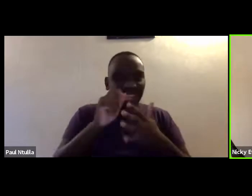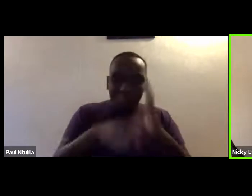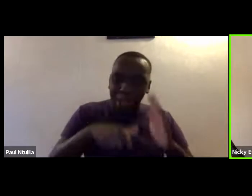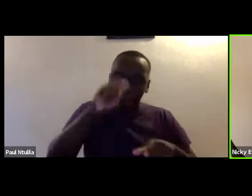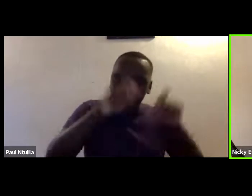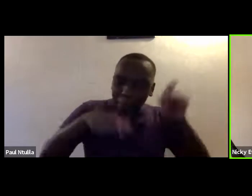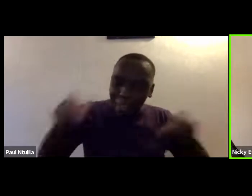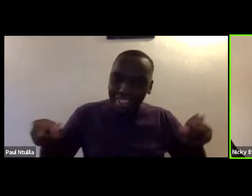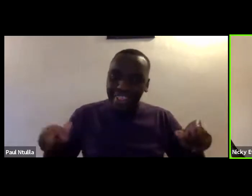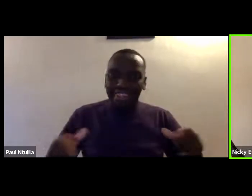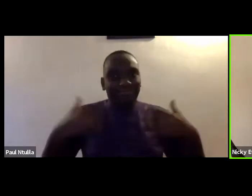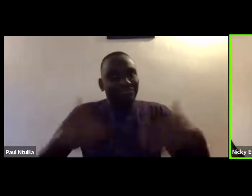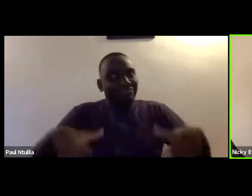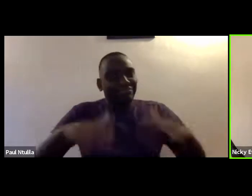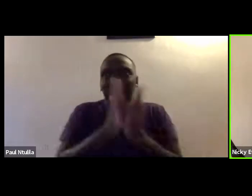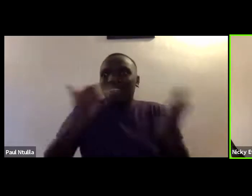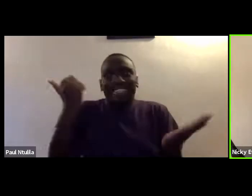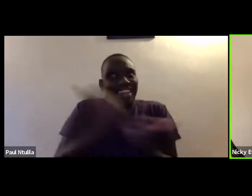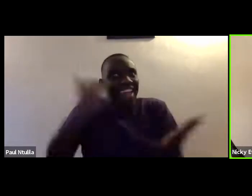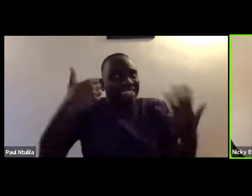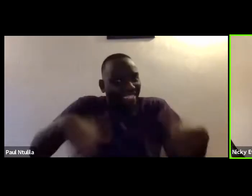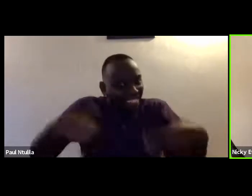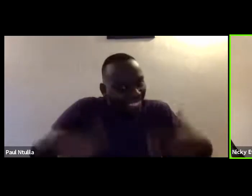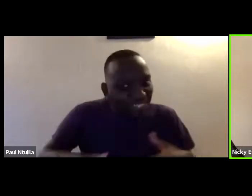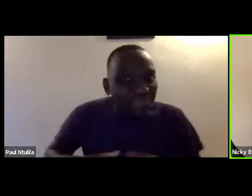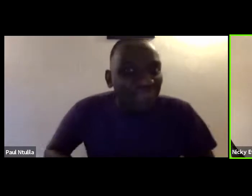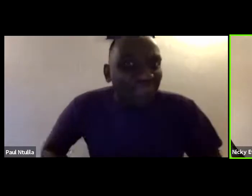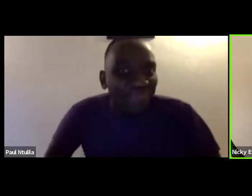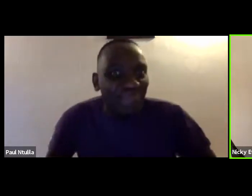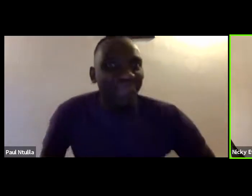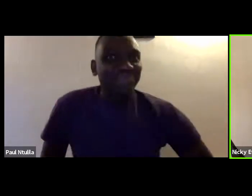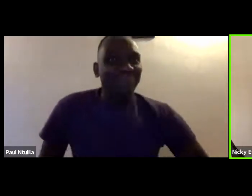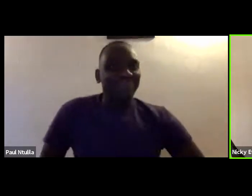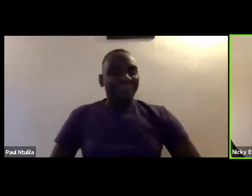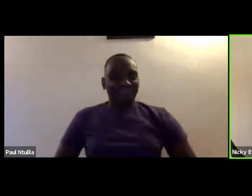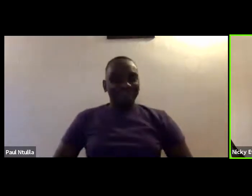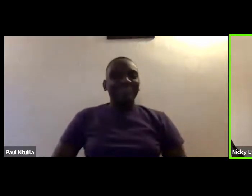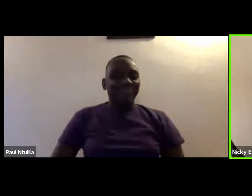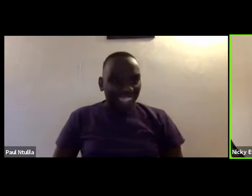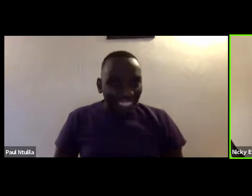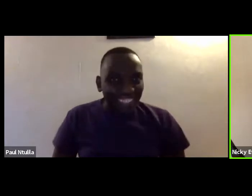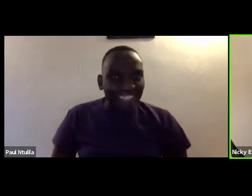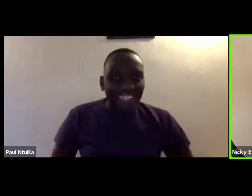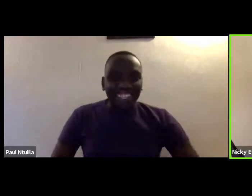on your book, The War on Disabled People. It's just fantastic.